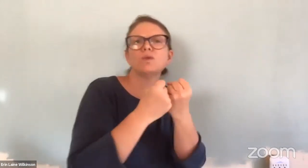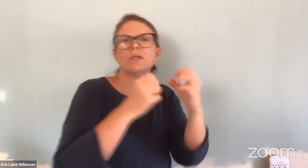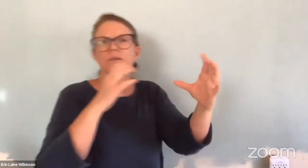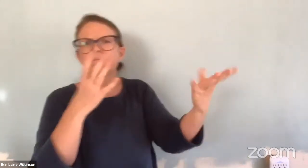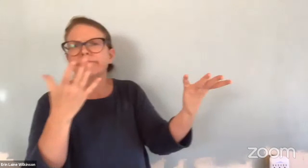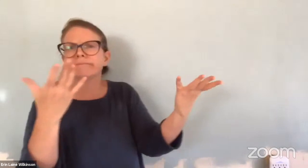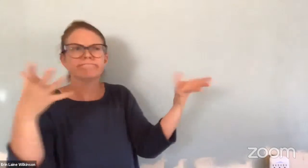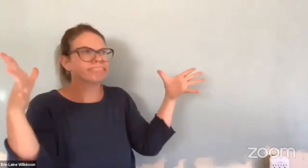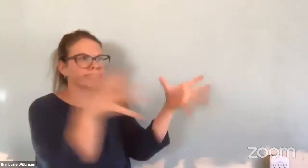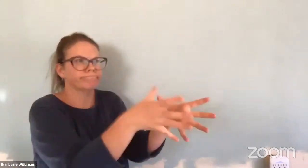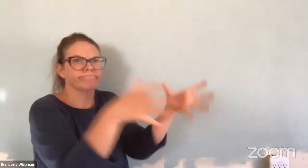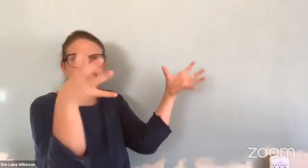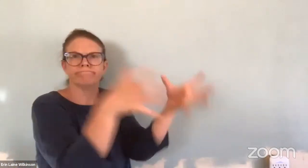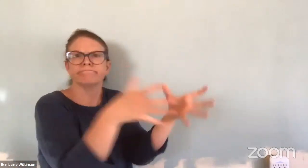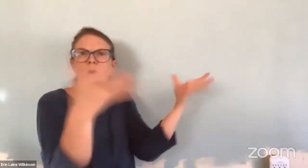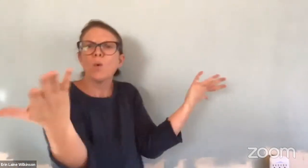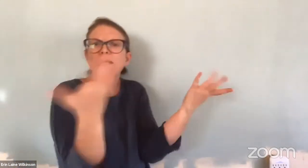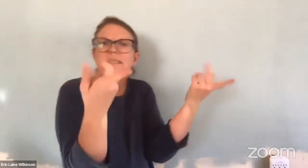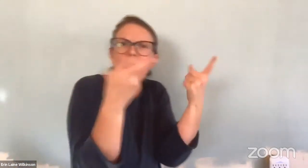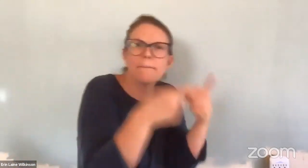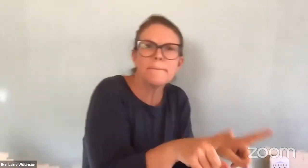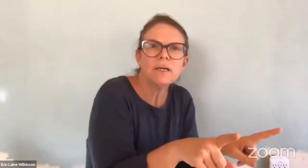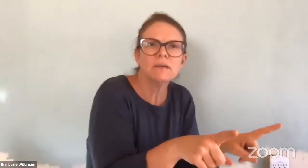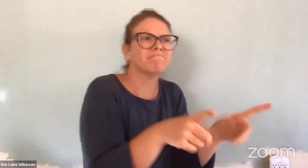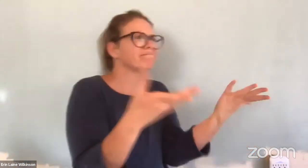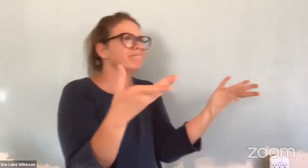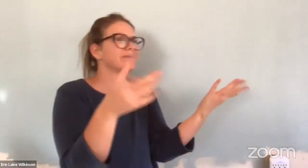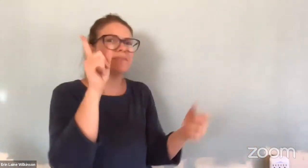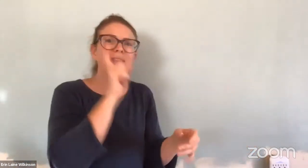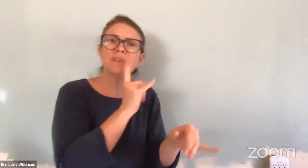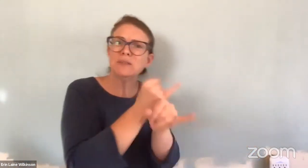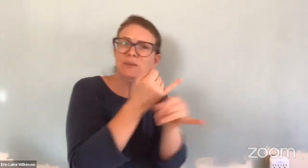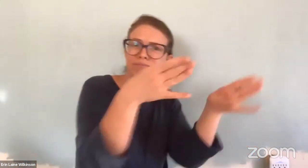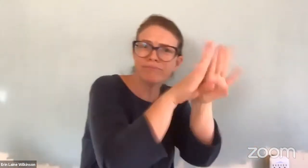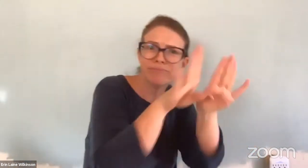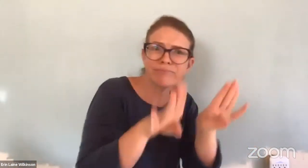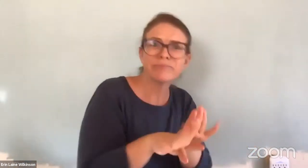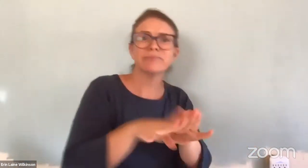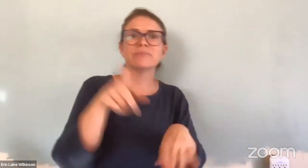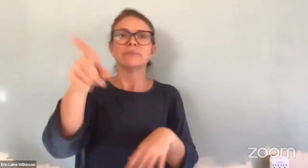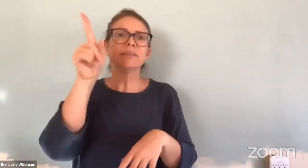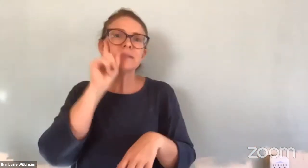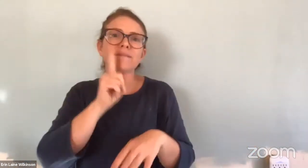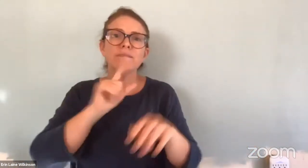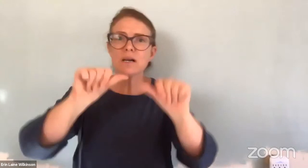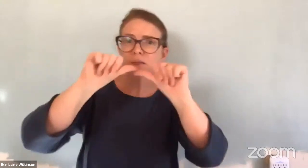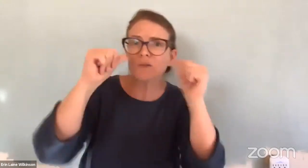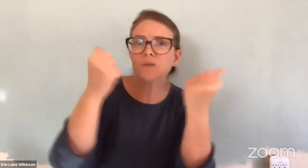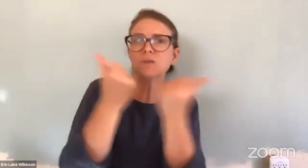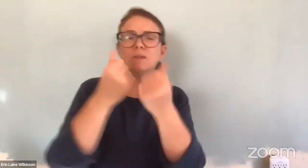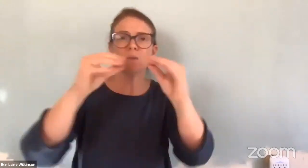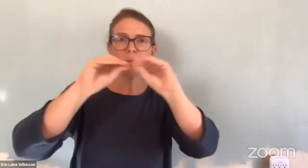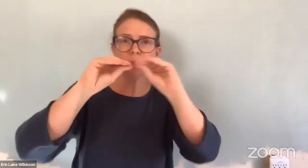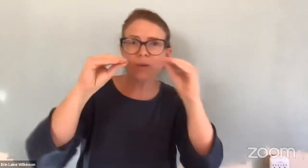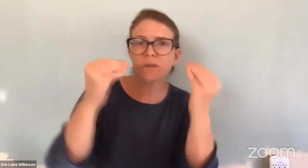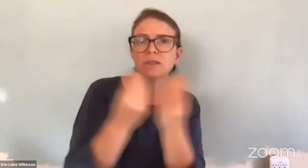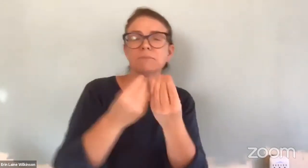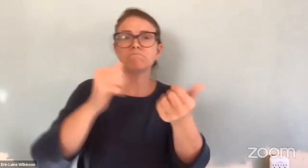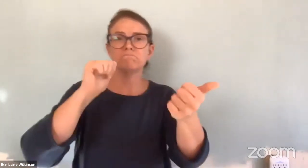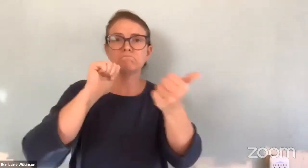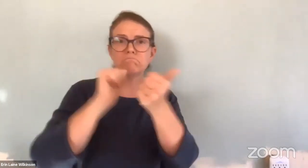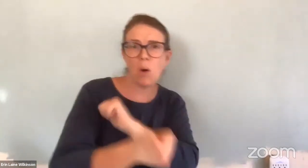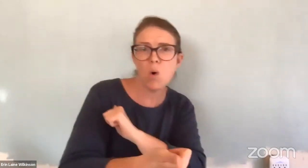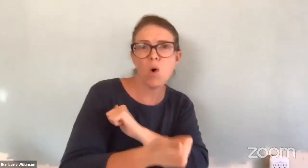languages, what their social interactions are, what's happened since deaf schools have